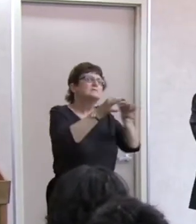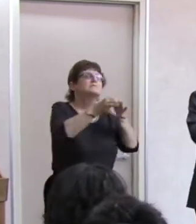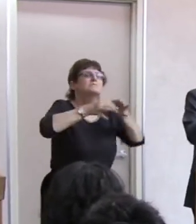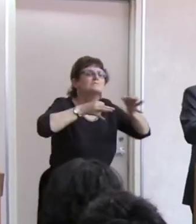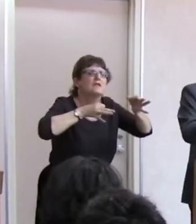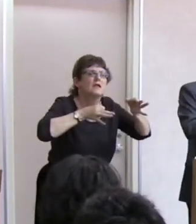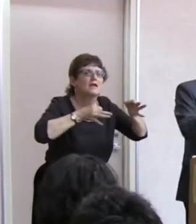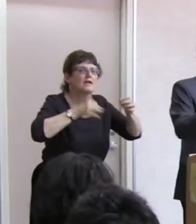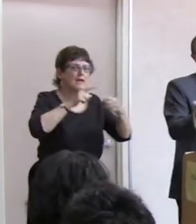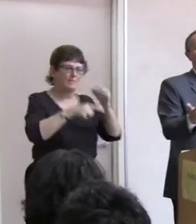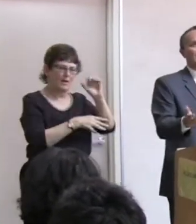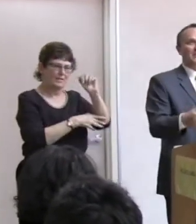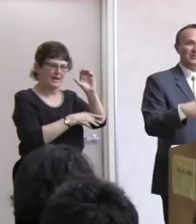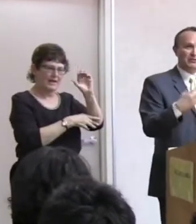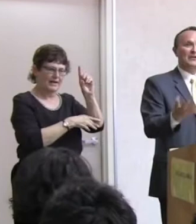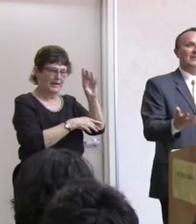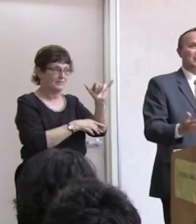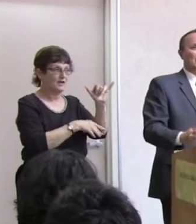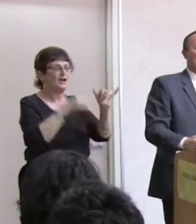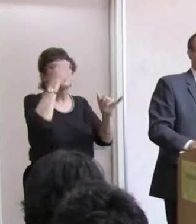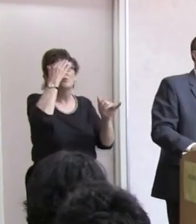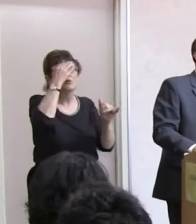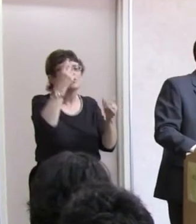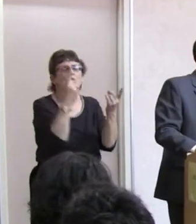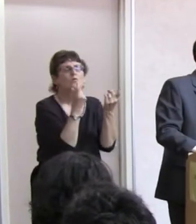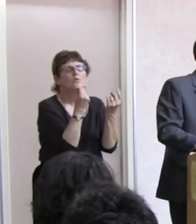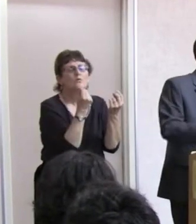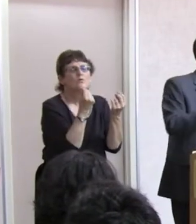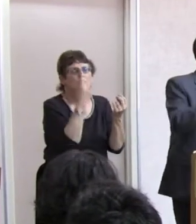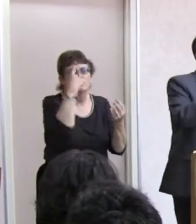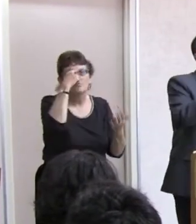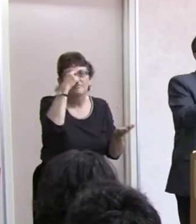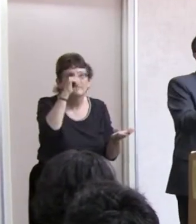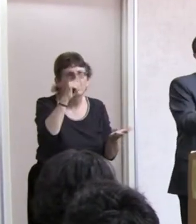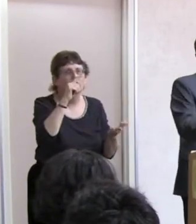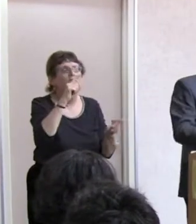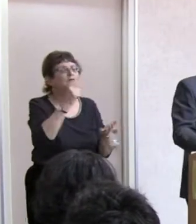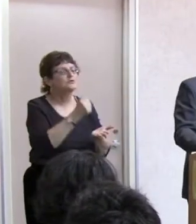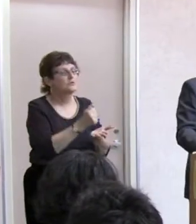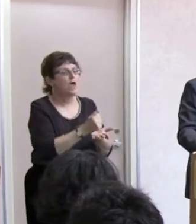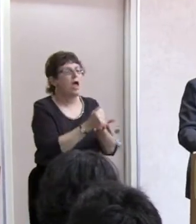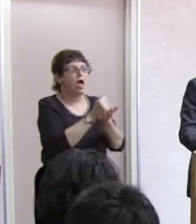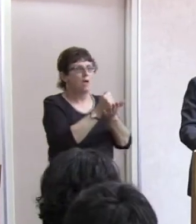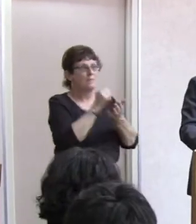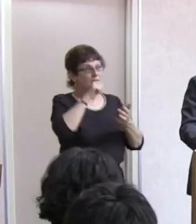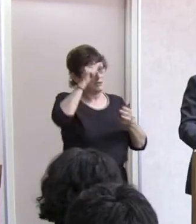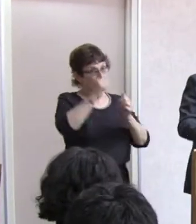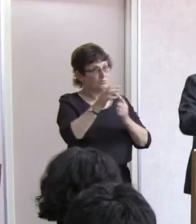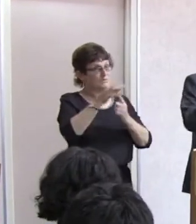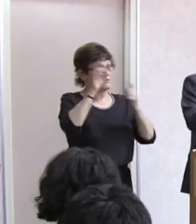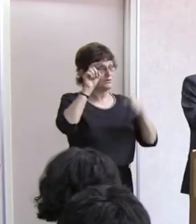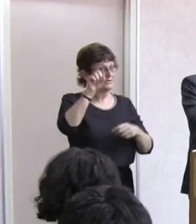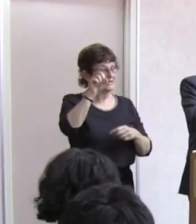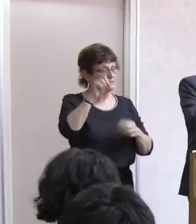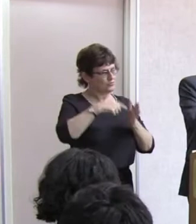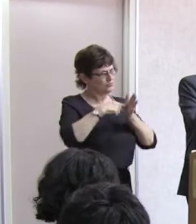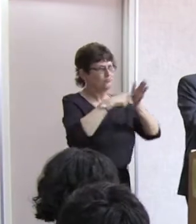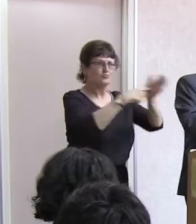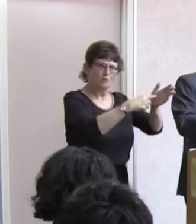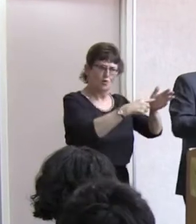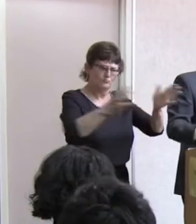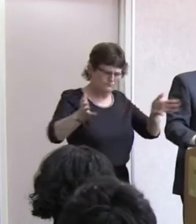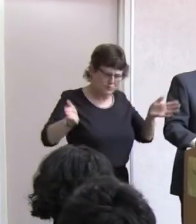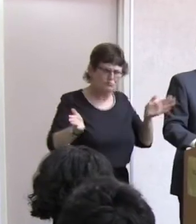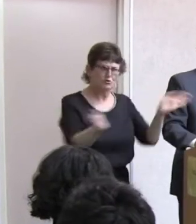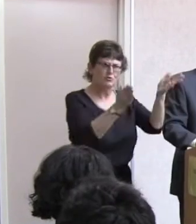Academy. And I think all of you know our mission really is to provide opportunities for adults with special needs to really showcase,